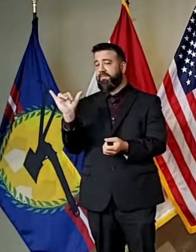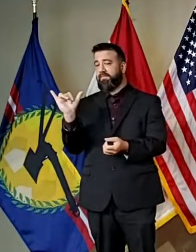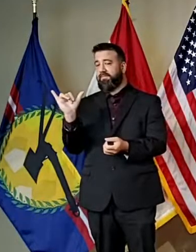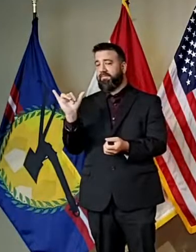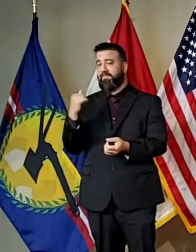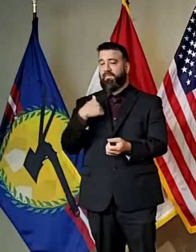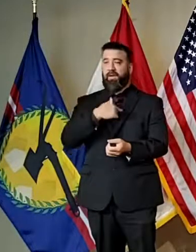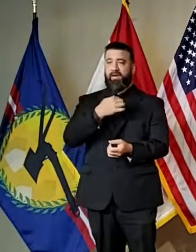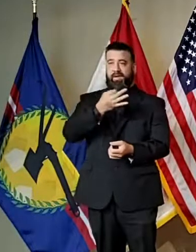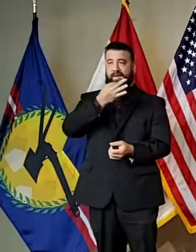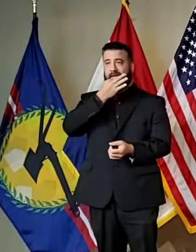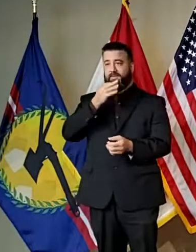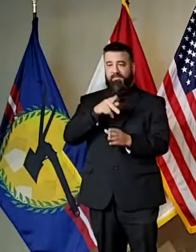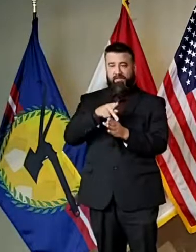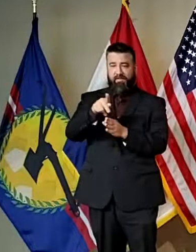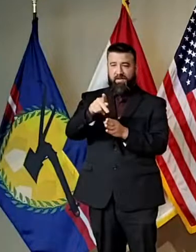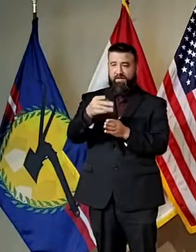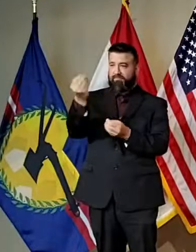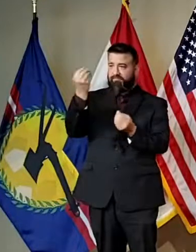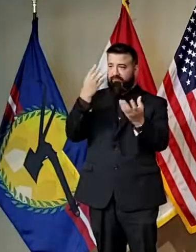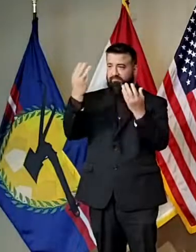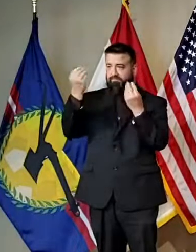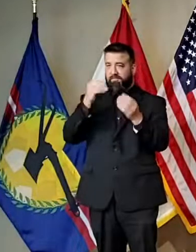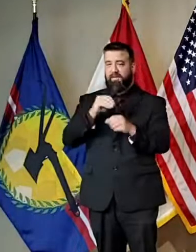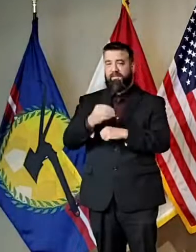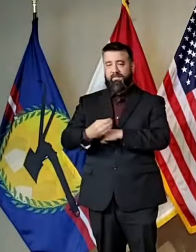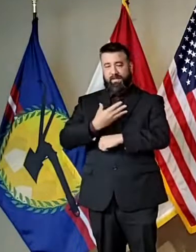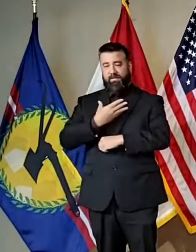from our public health experts, and that's how we make decisions.